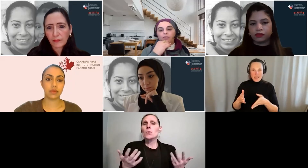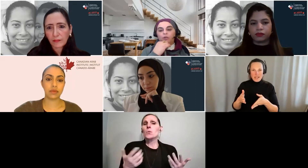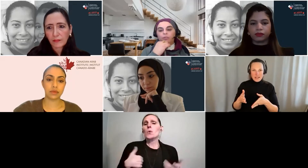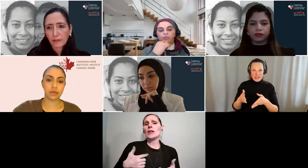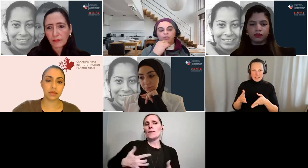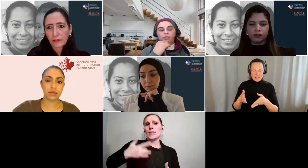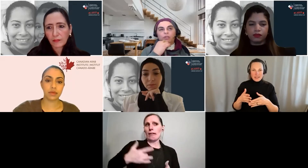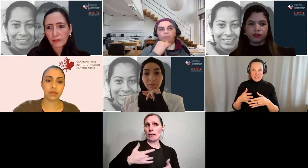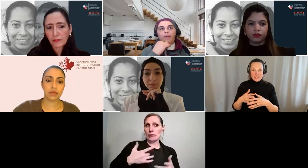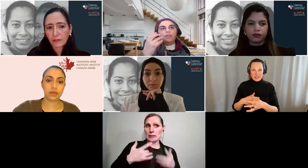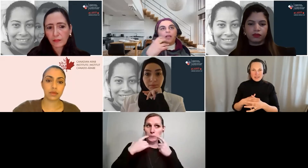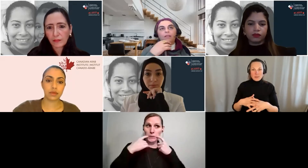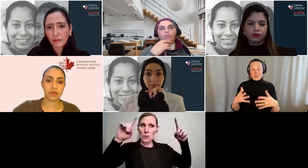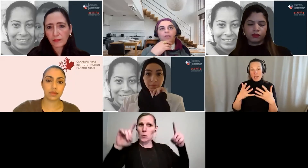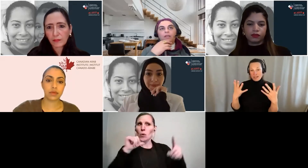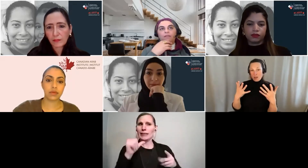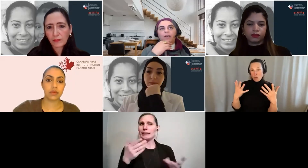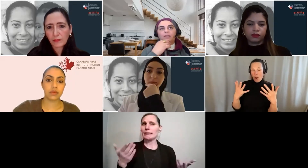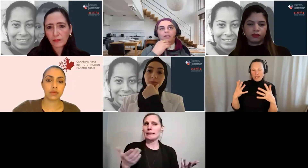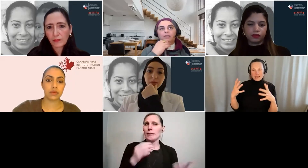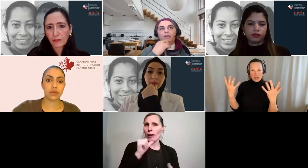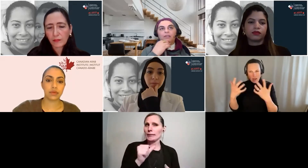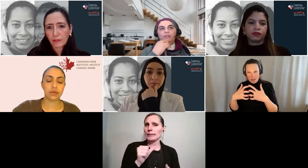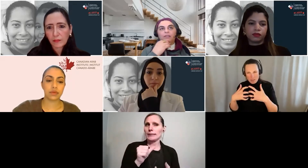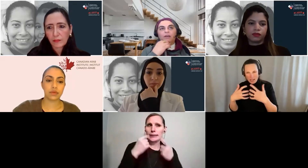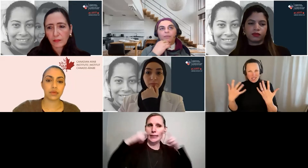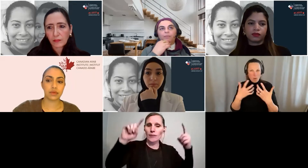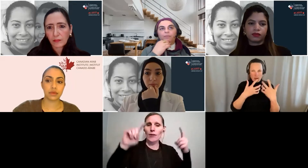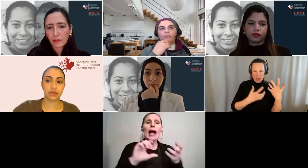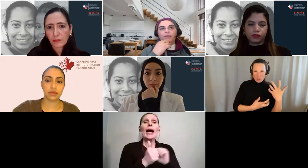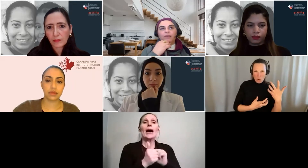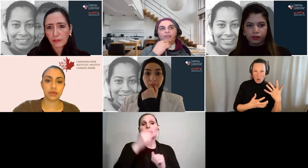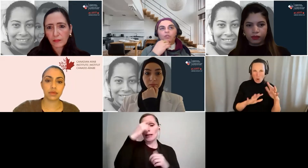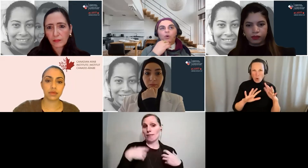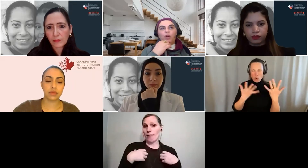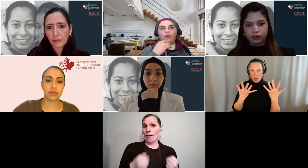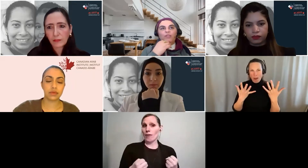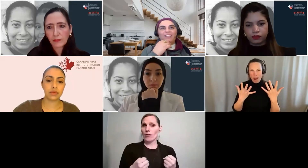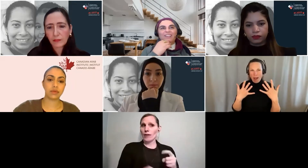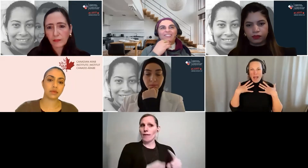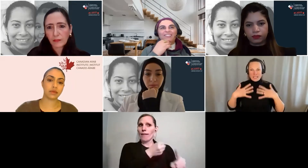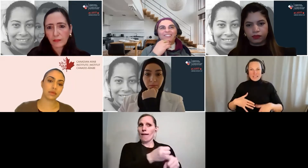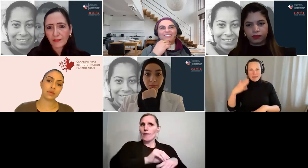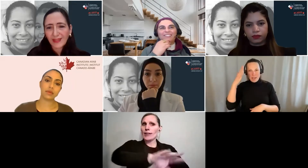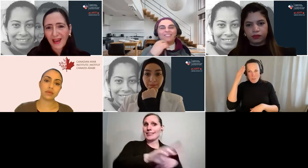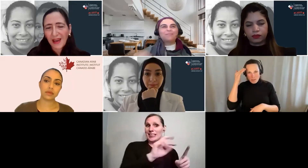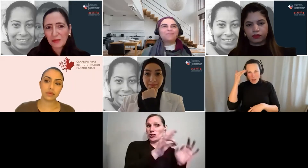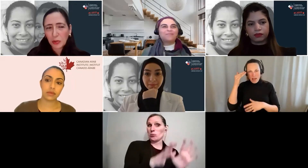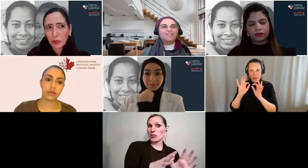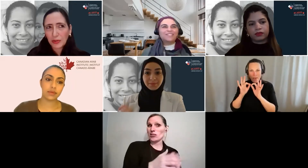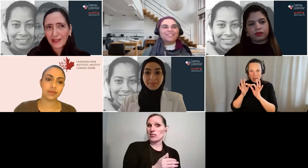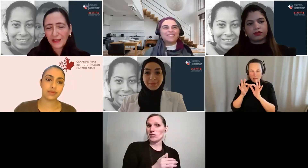are interpreters' mental health being affected, and what's going on that side?